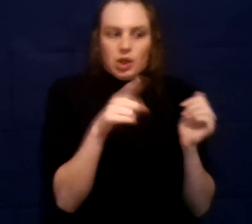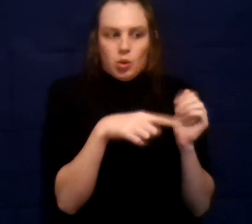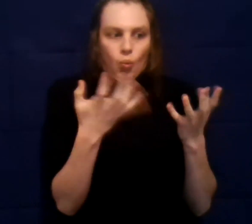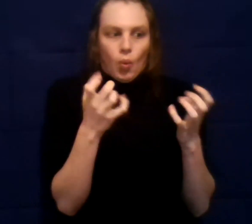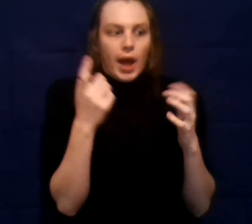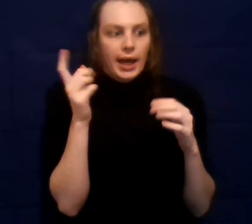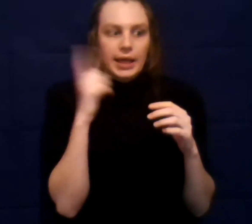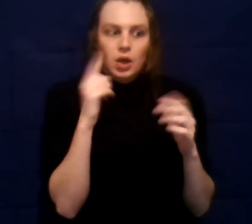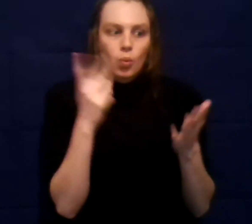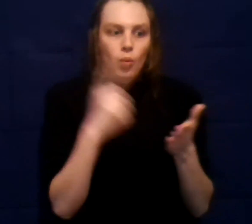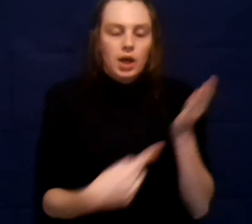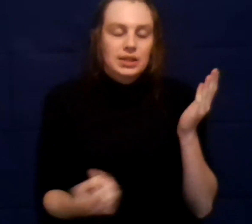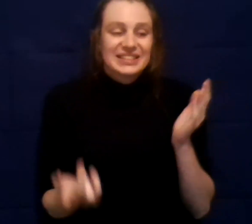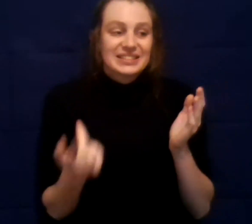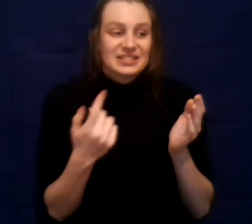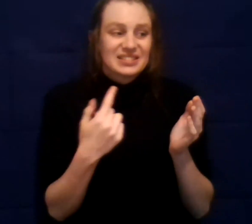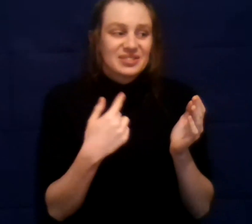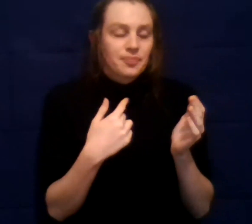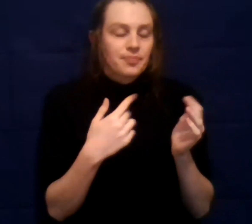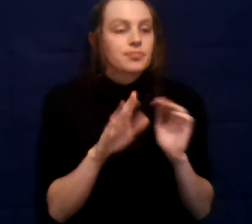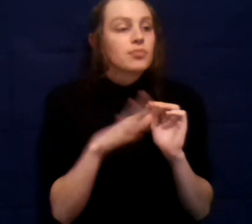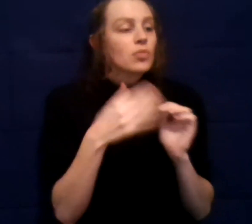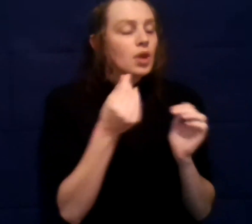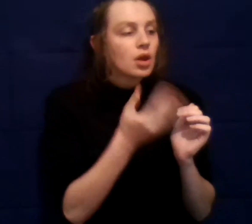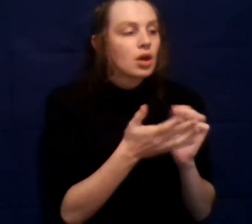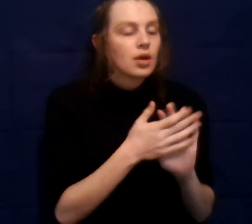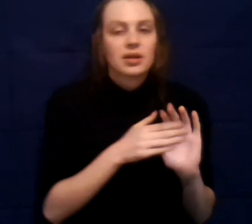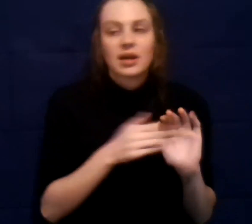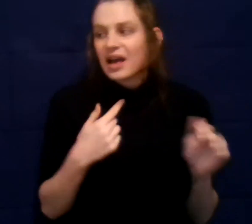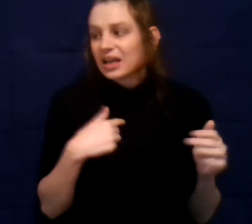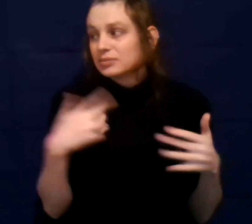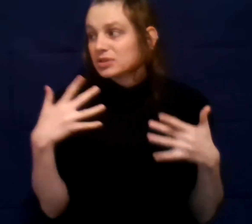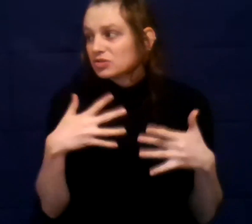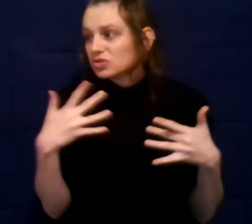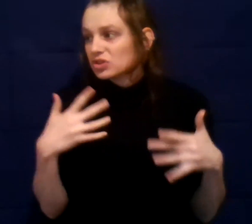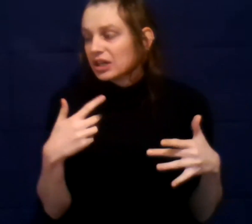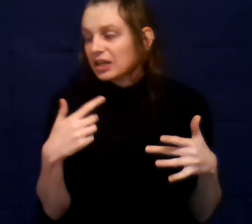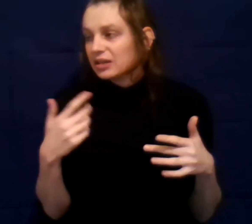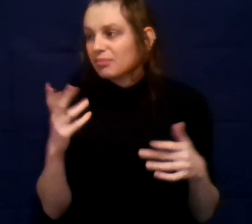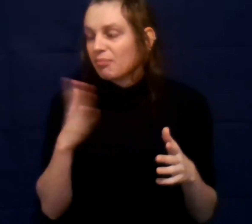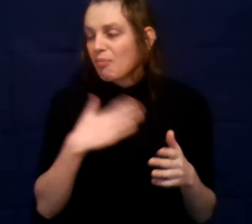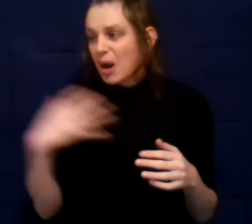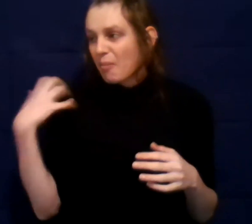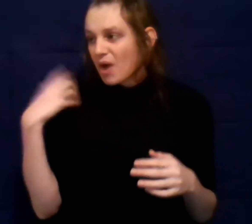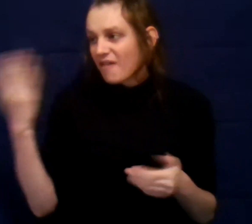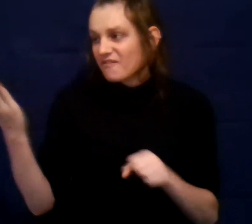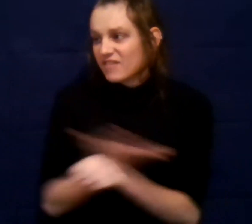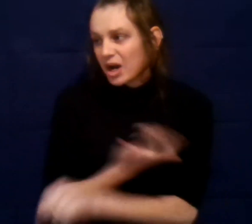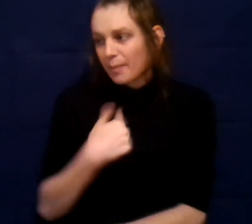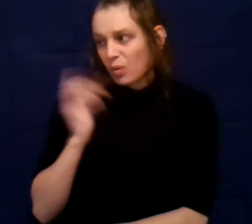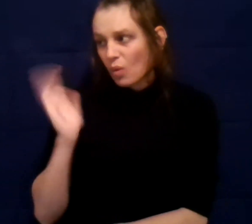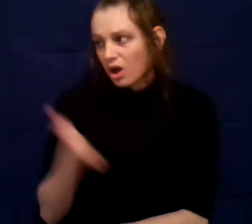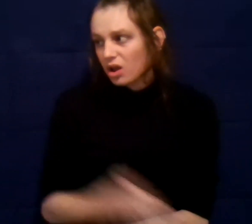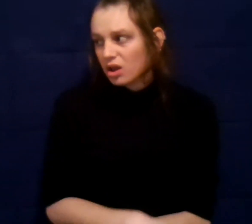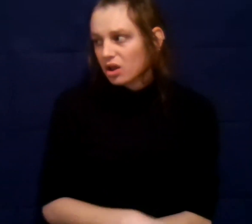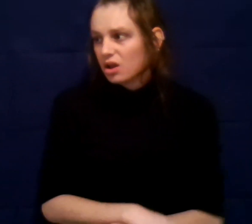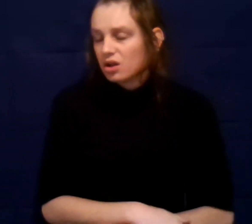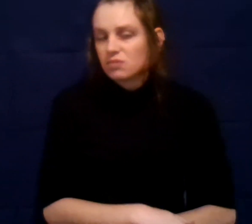So I just said, I'm afraid I'm going to get fired. And this lady